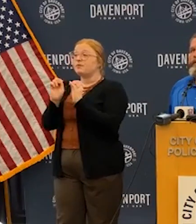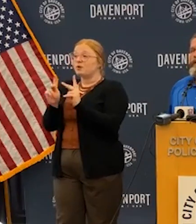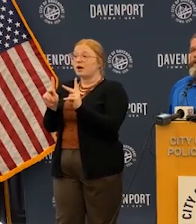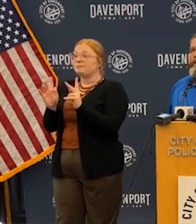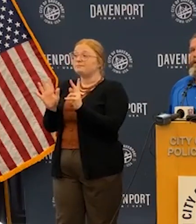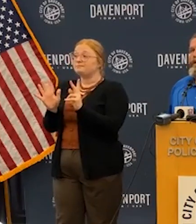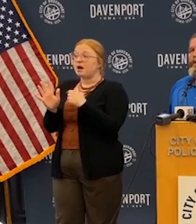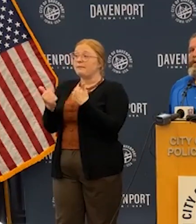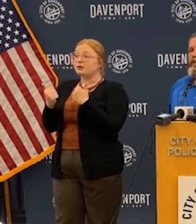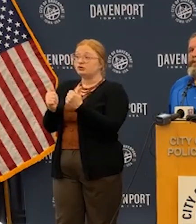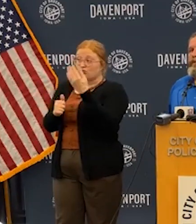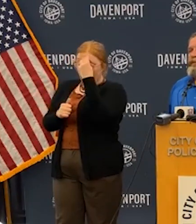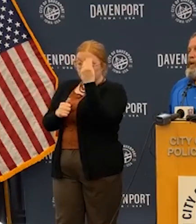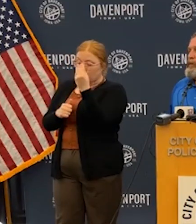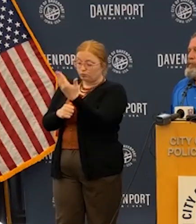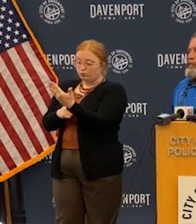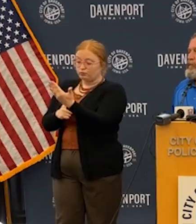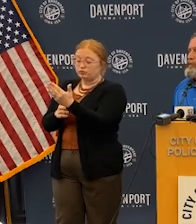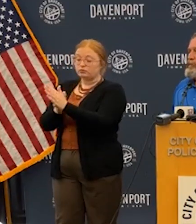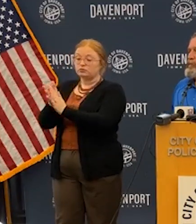Sometimes we have to